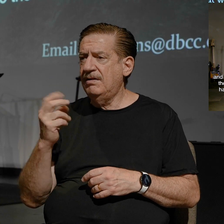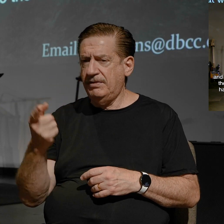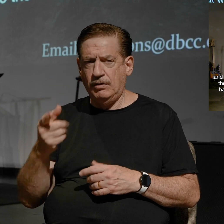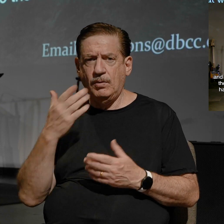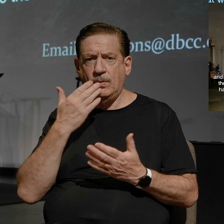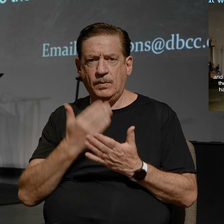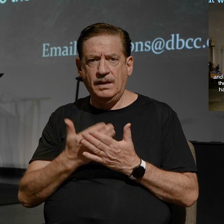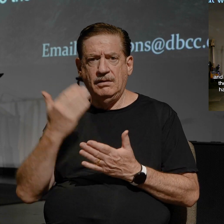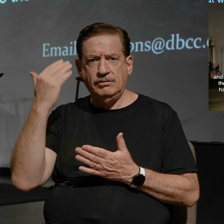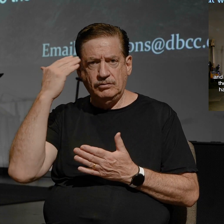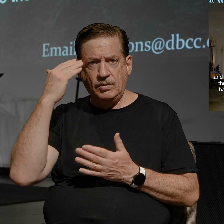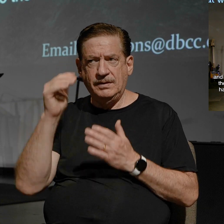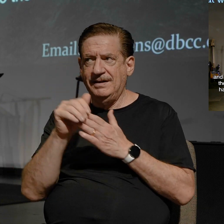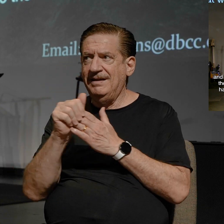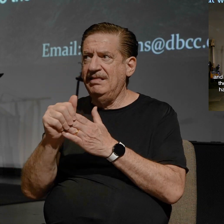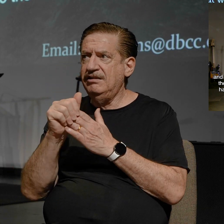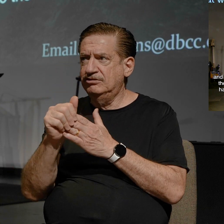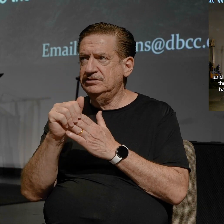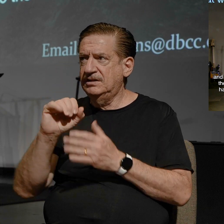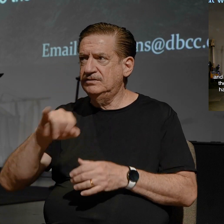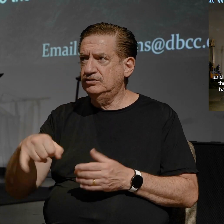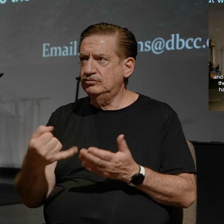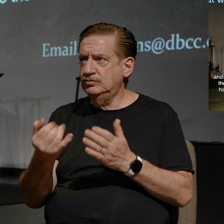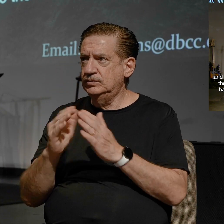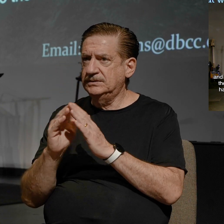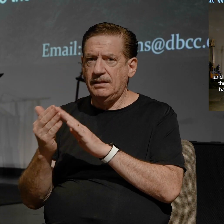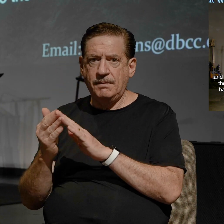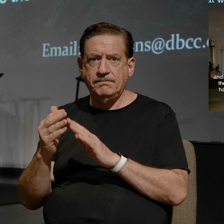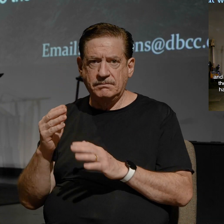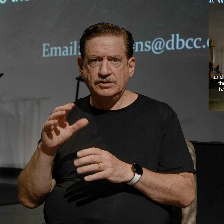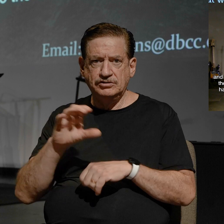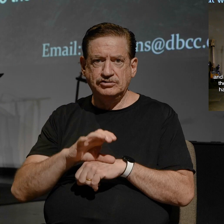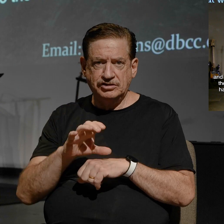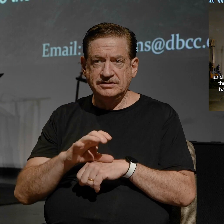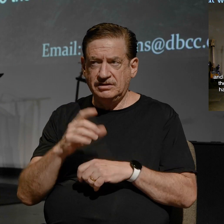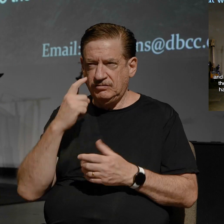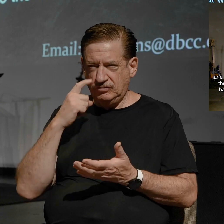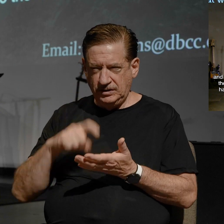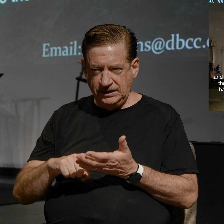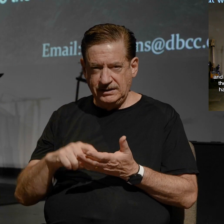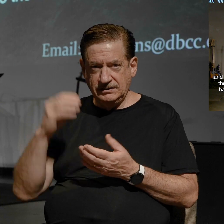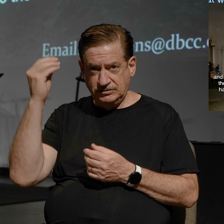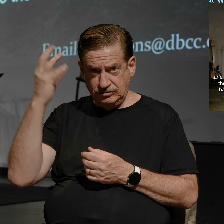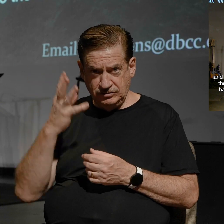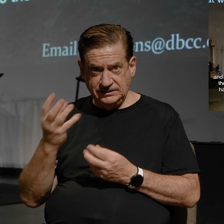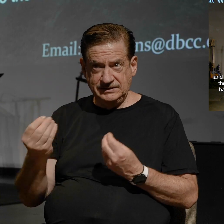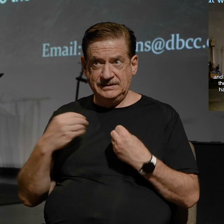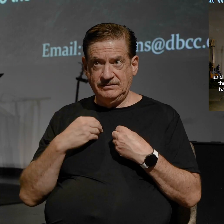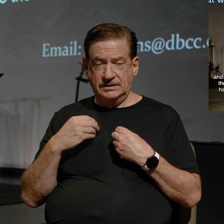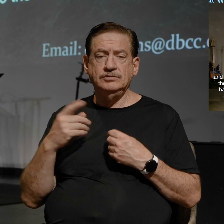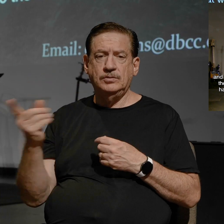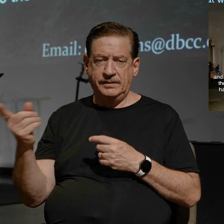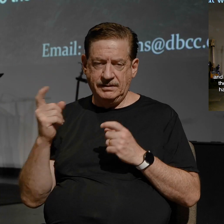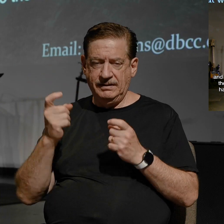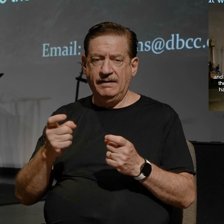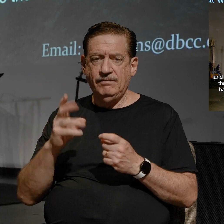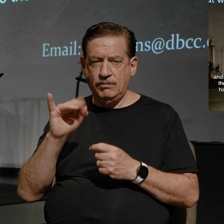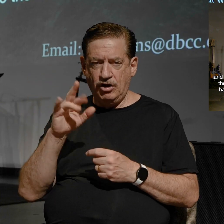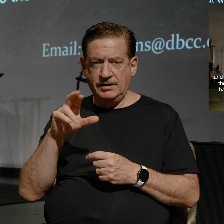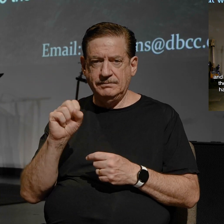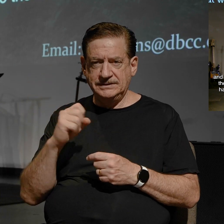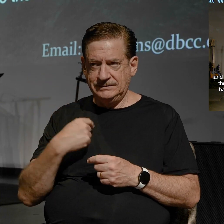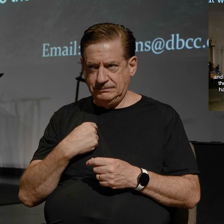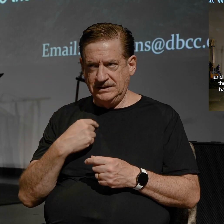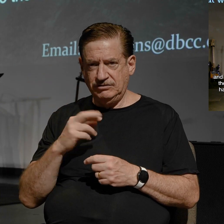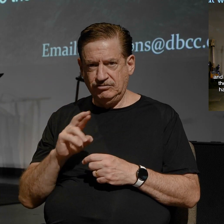well known to be the leaders within the Jerusalem church, they recognized the grace that had been given to me, so they gave to Barnabas and me the right hand of